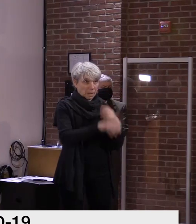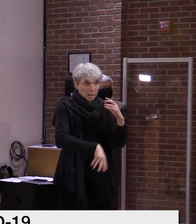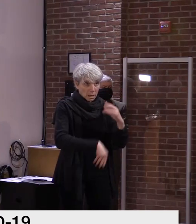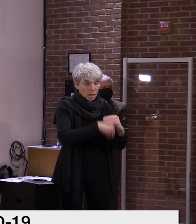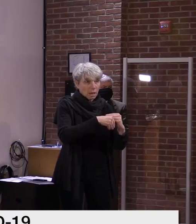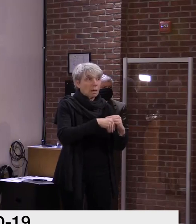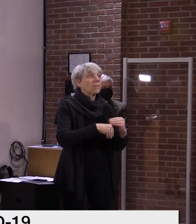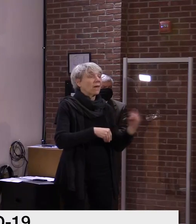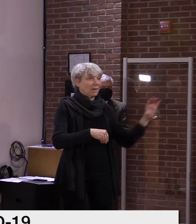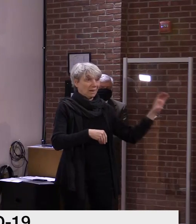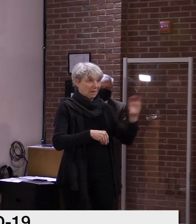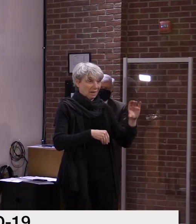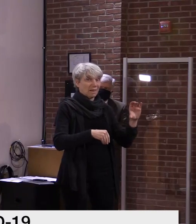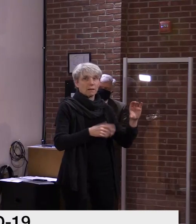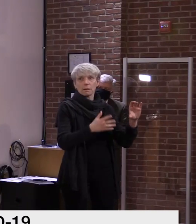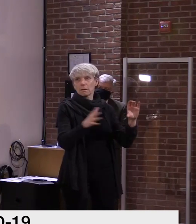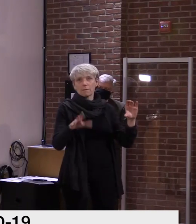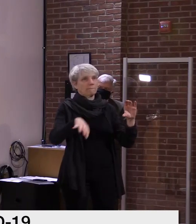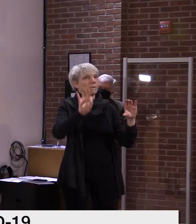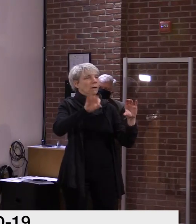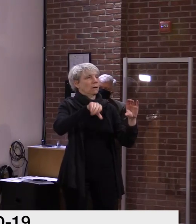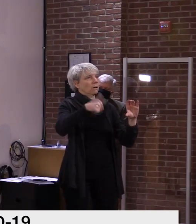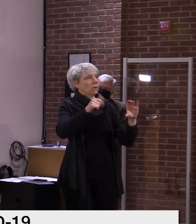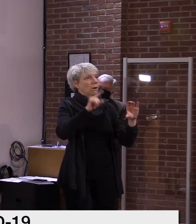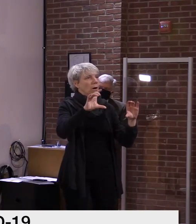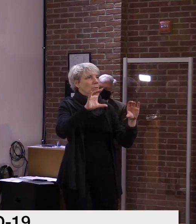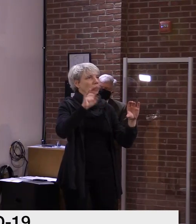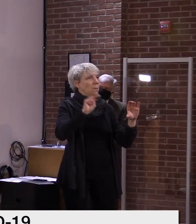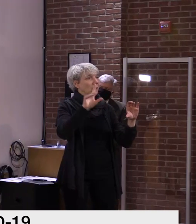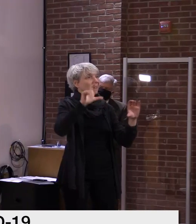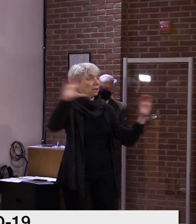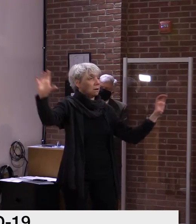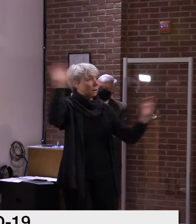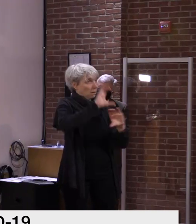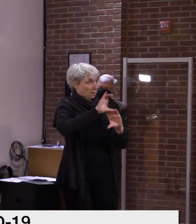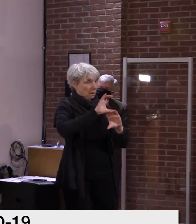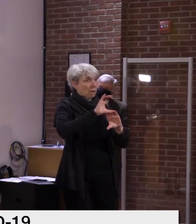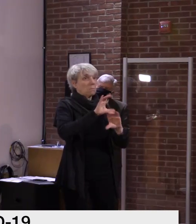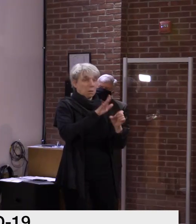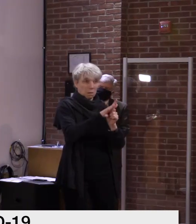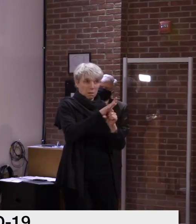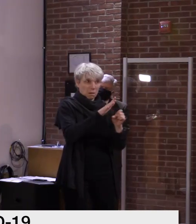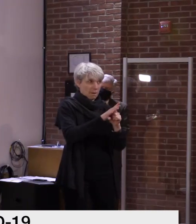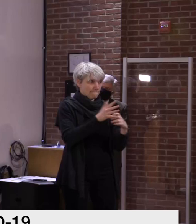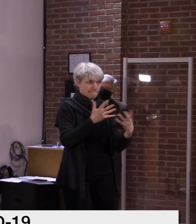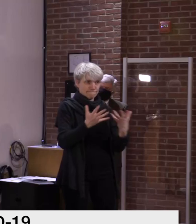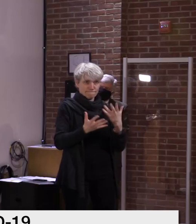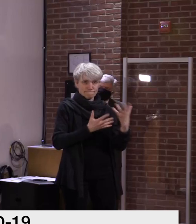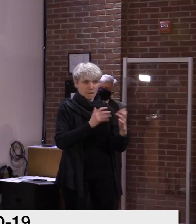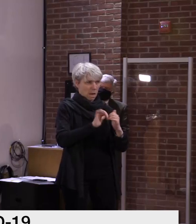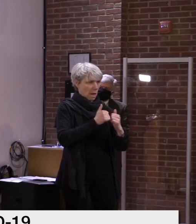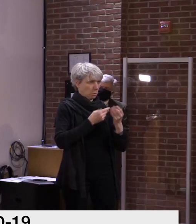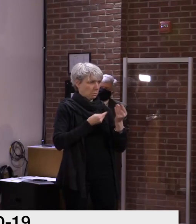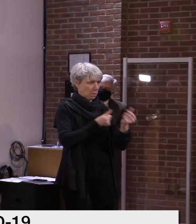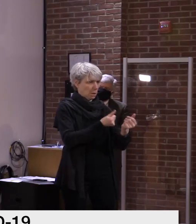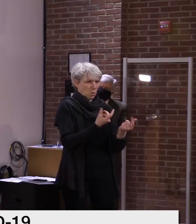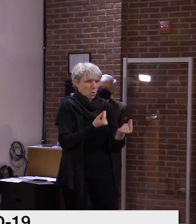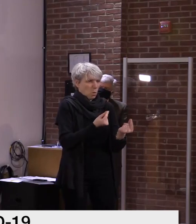$100 million to that afterwards? And where's all the money going to go? Because I don't want